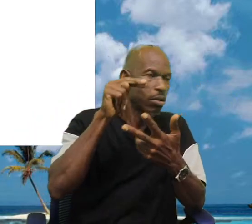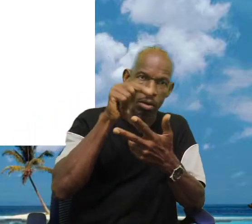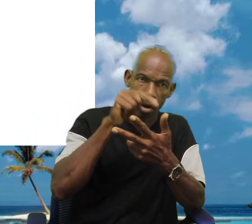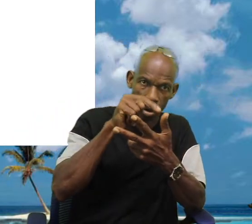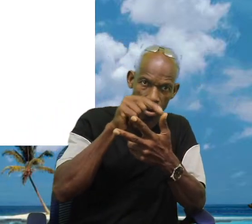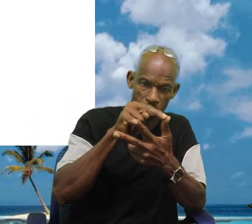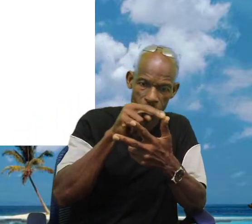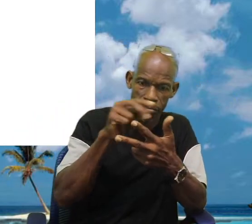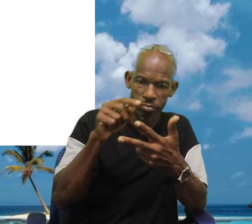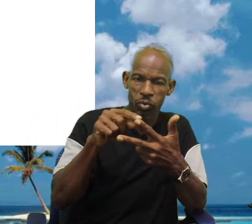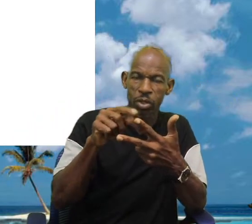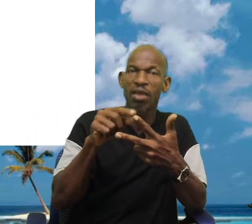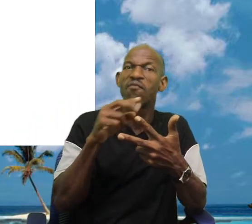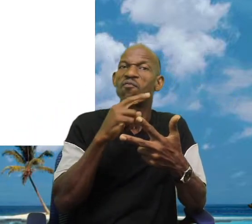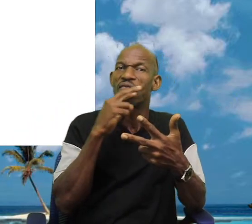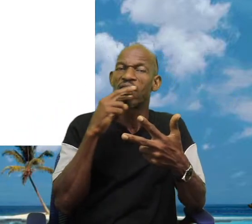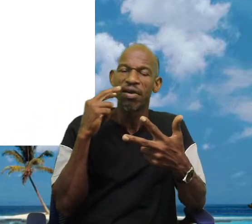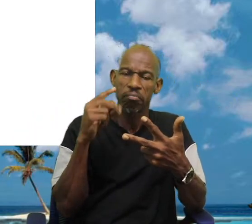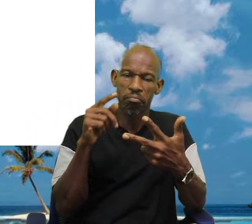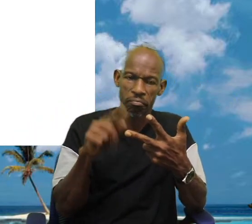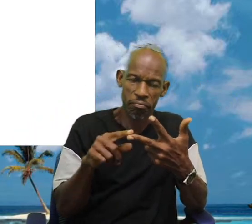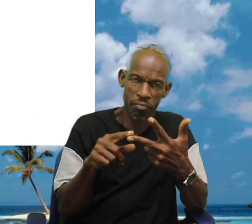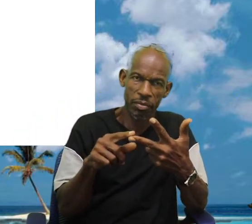plus verb